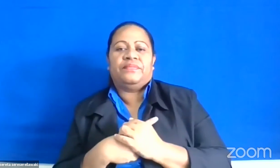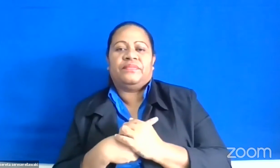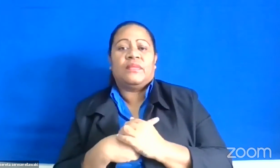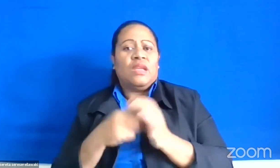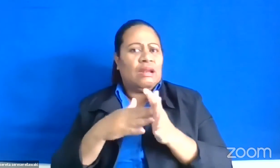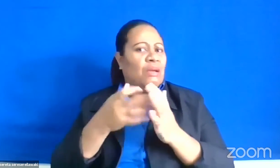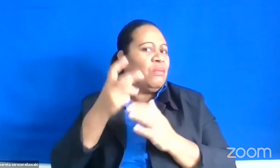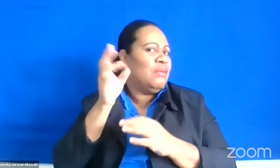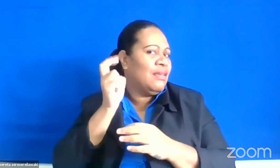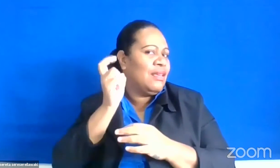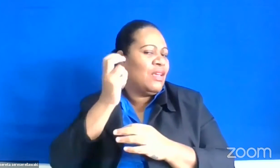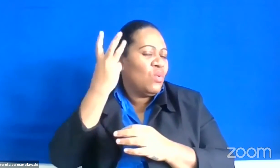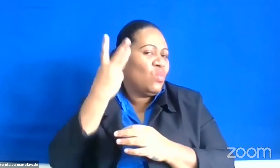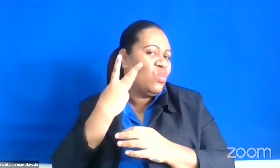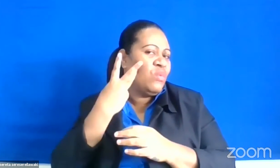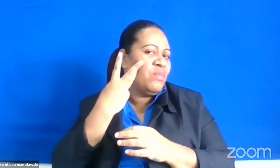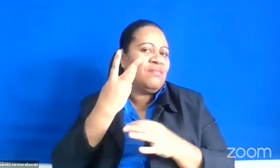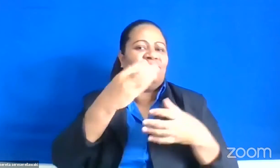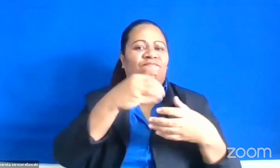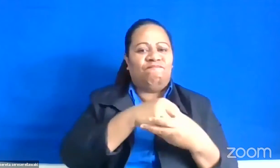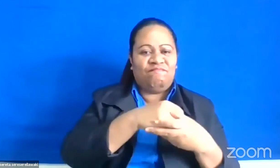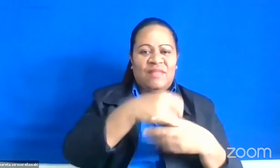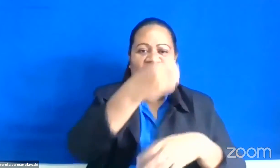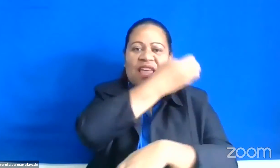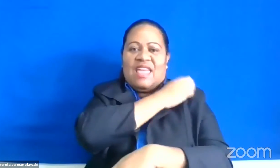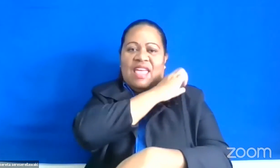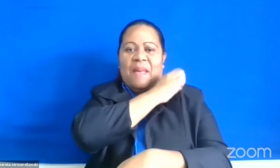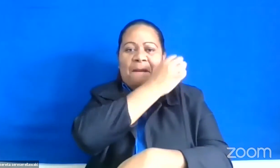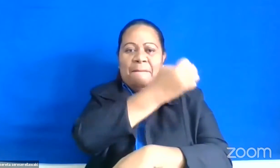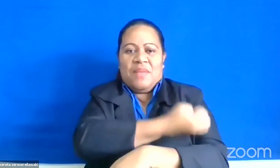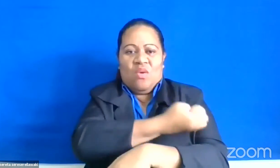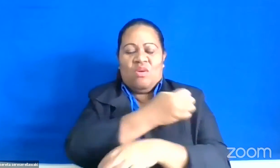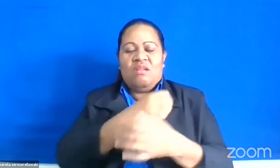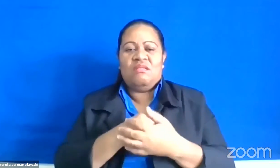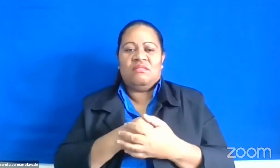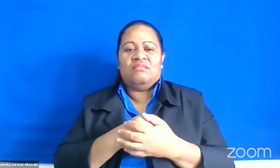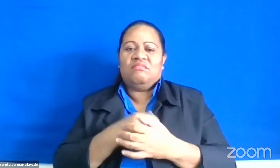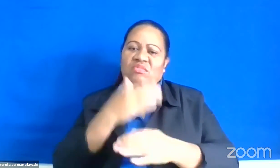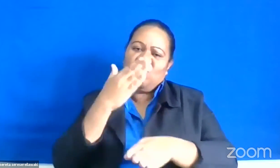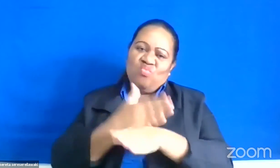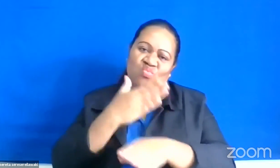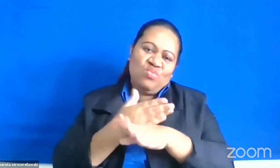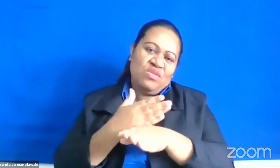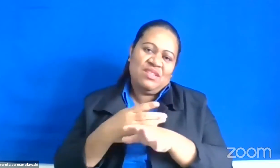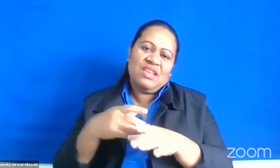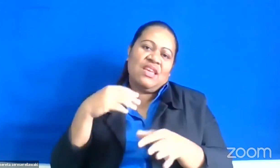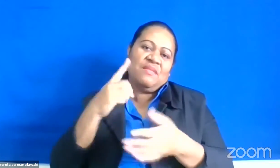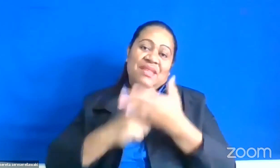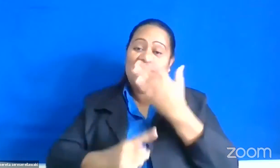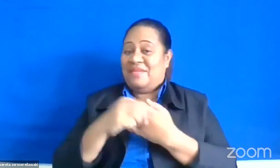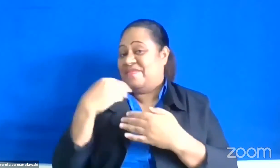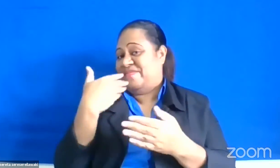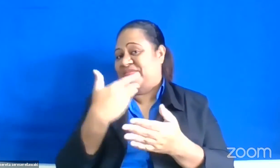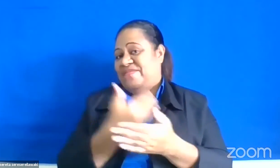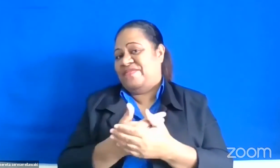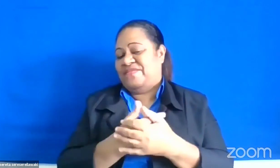being empowered. And yet, despite all the work that has been done so far, that there's some